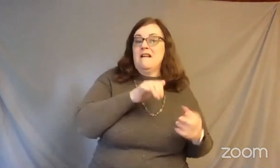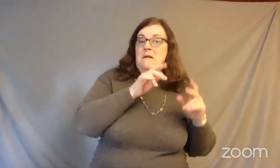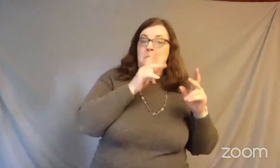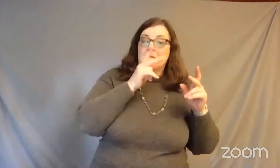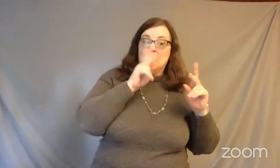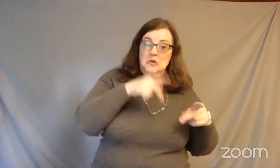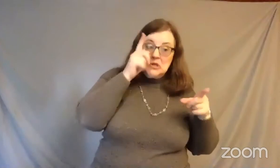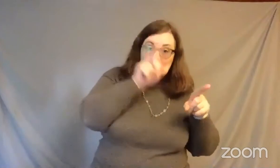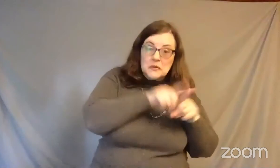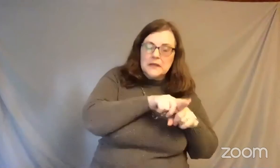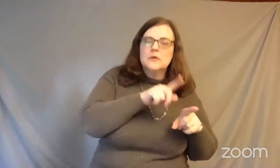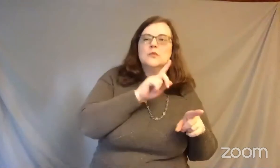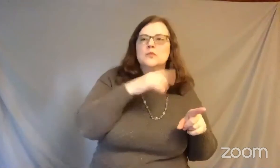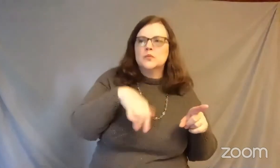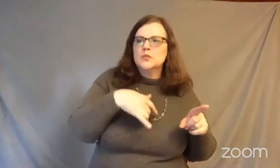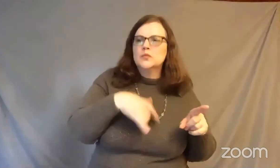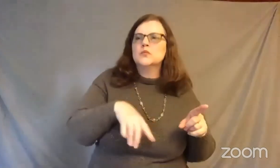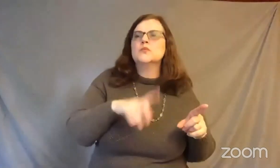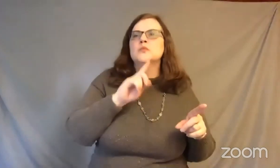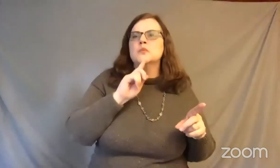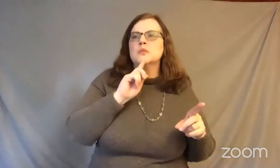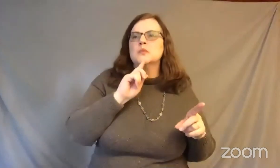And what does this tell us?